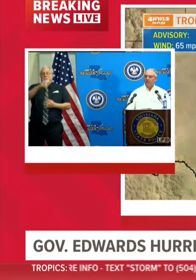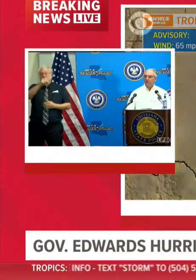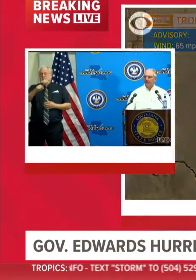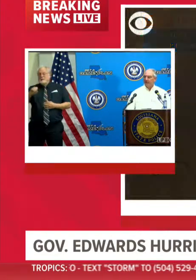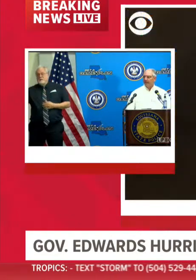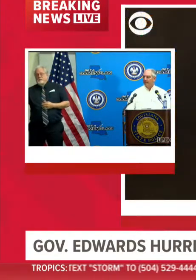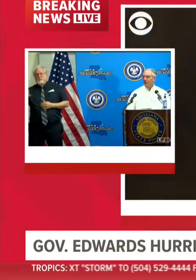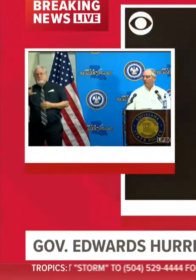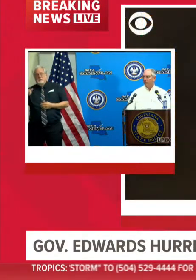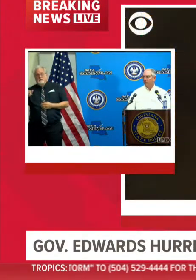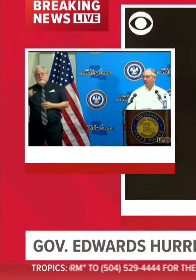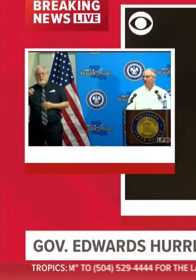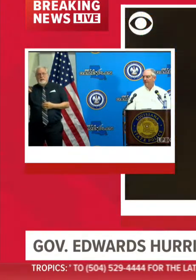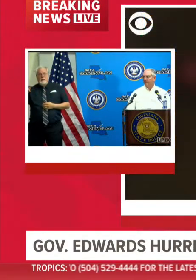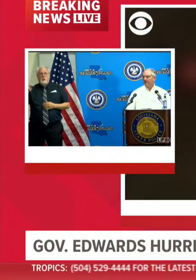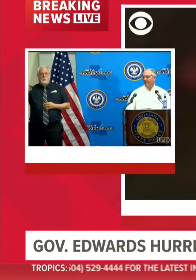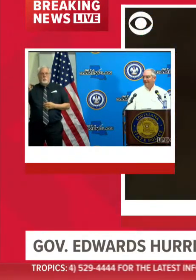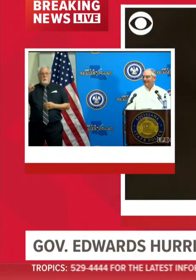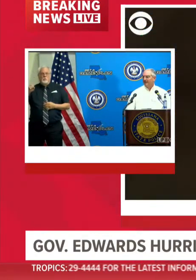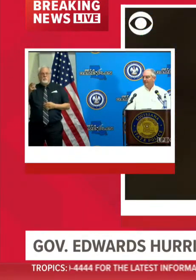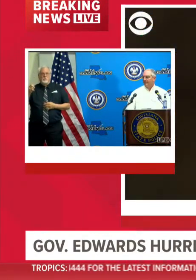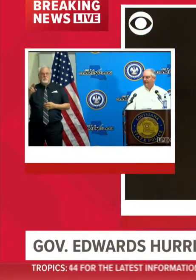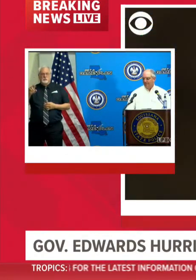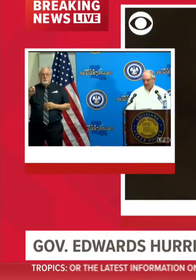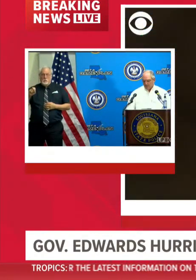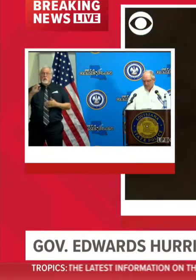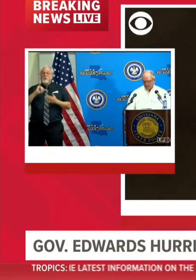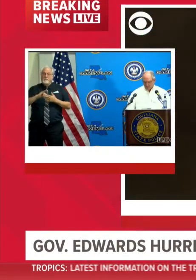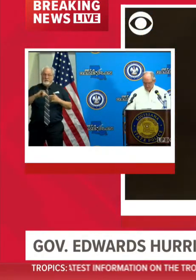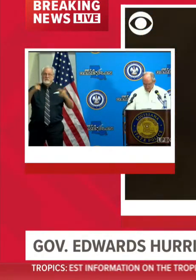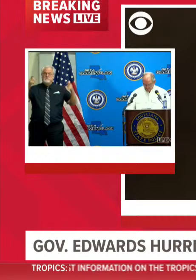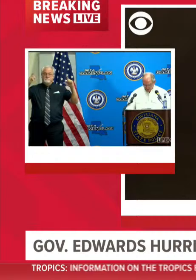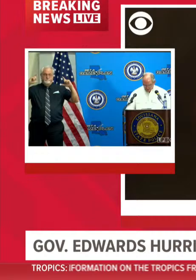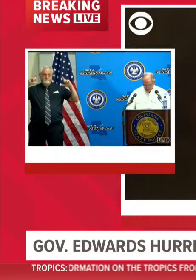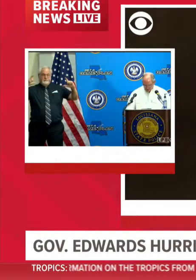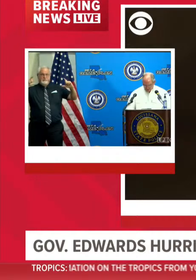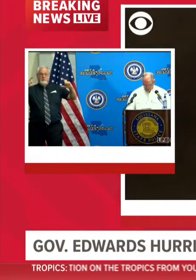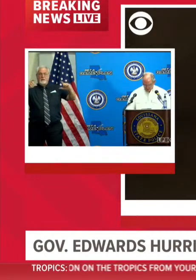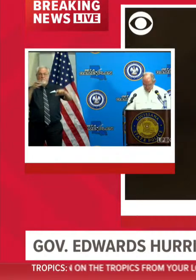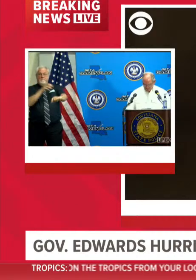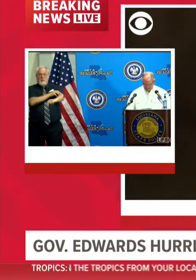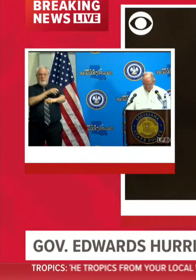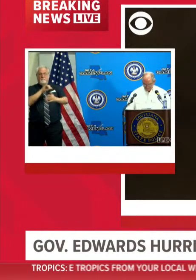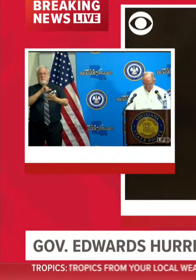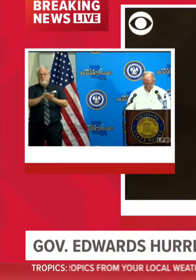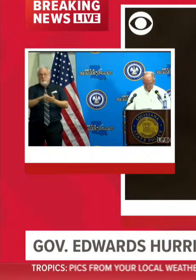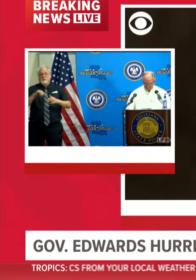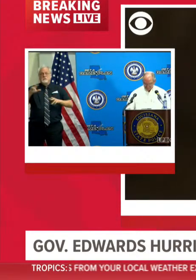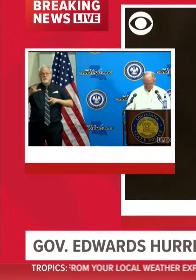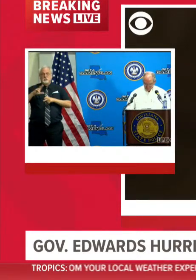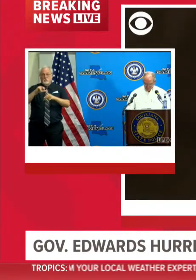southeast Louisiana and the North Shore. That's how big and powerful this storm was.